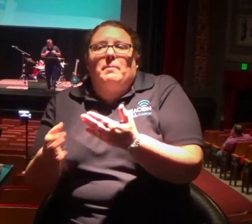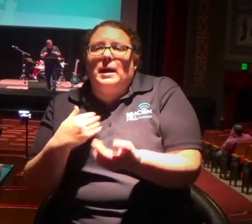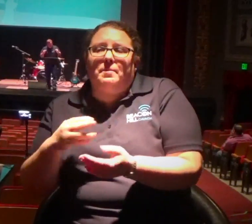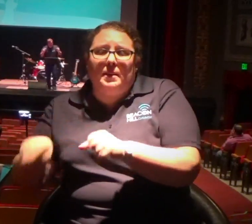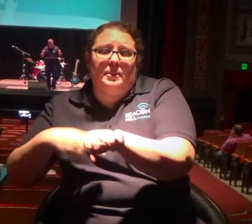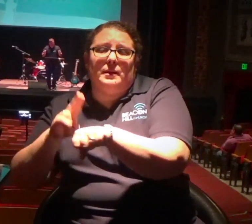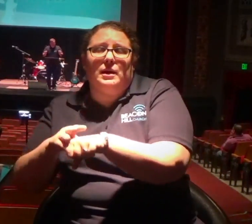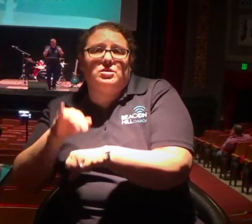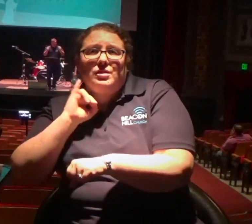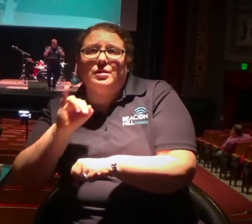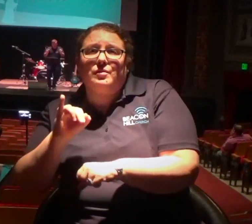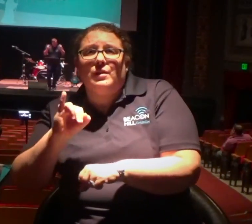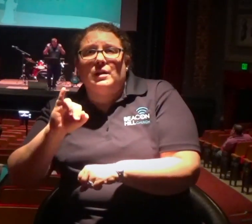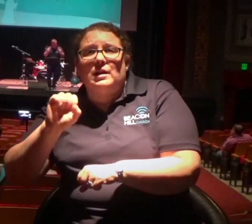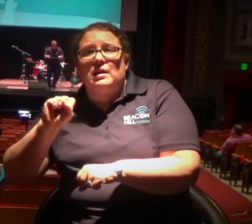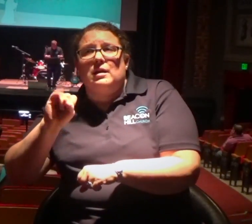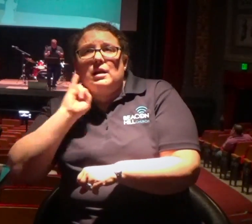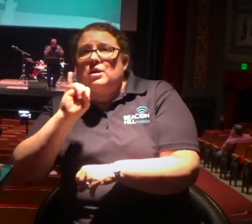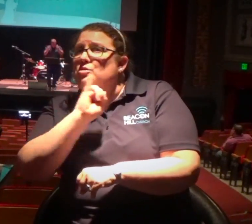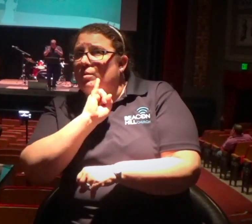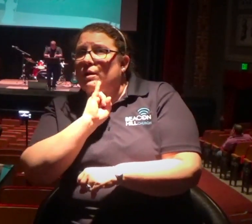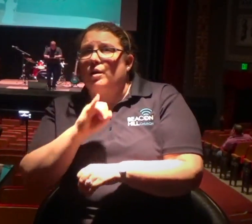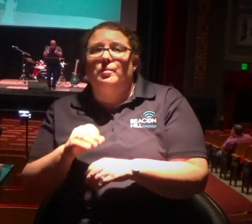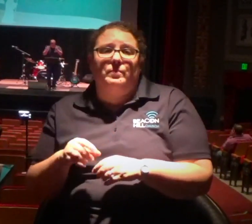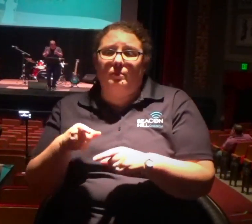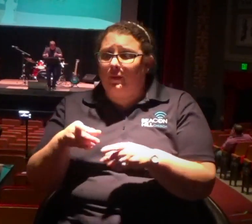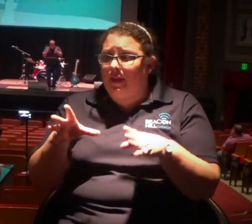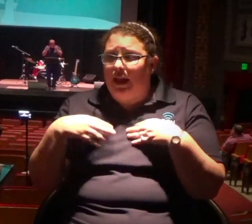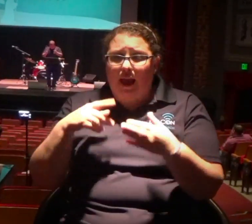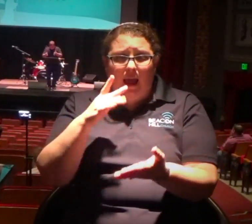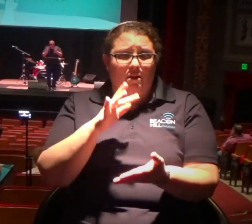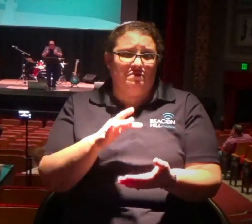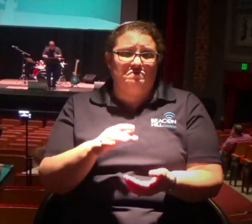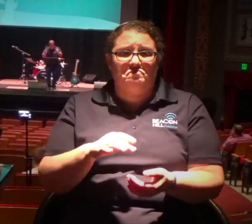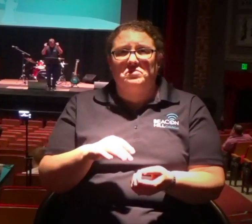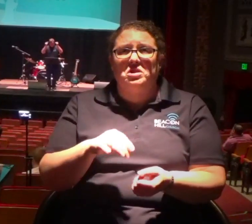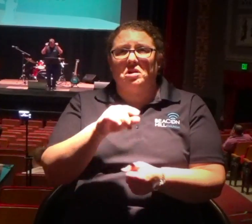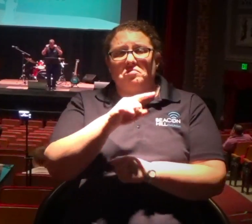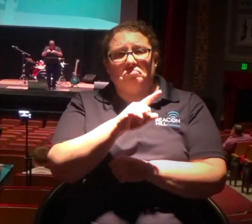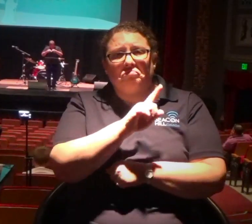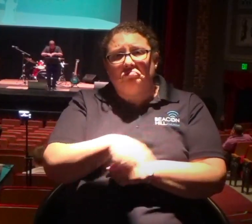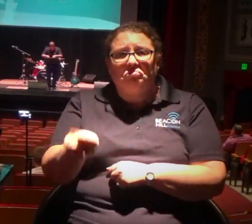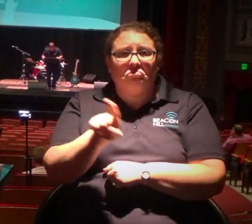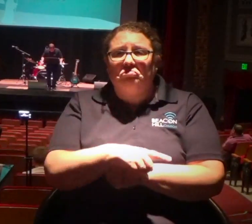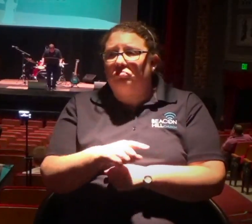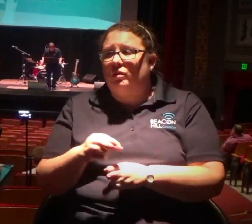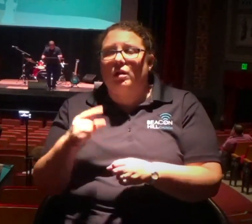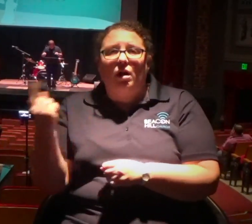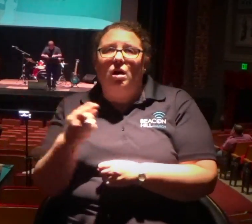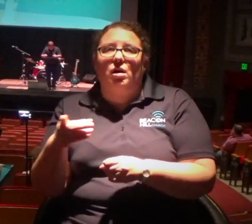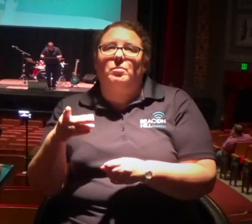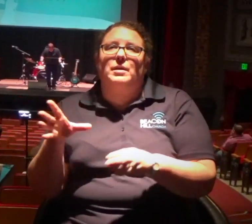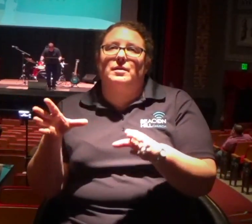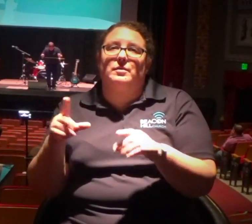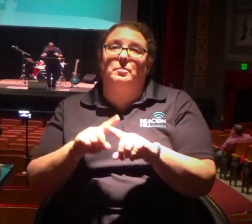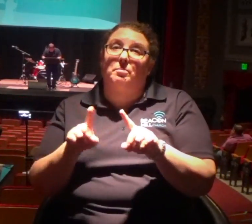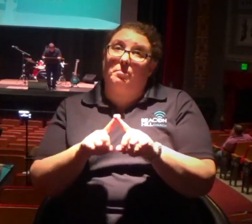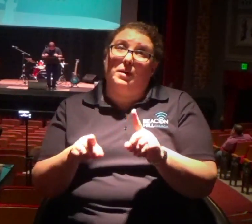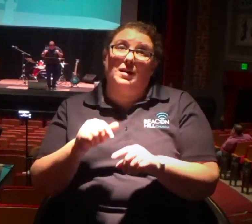have critics, and there will always be critics to the truth of the gospel of Jesus Christ, make no bones about it that this passage is talking about